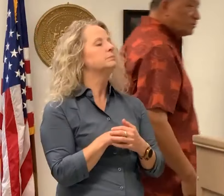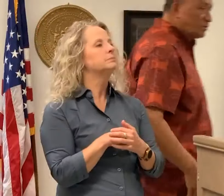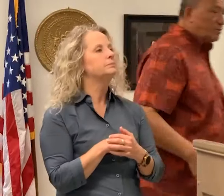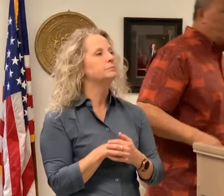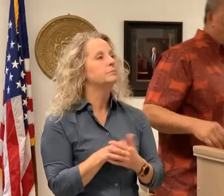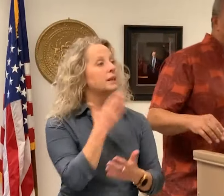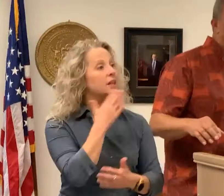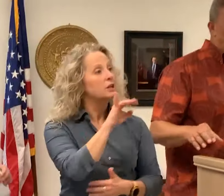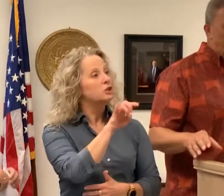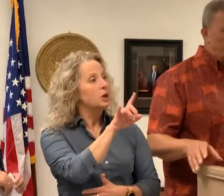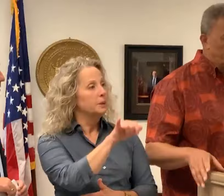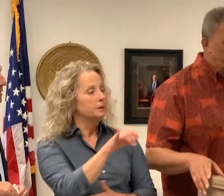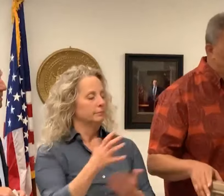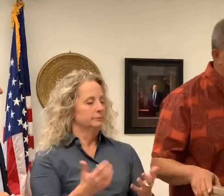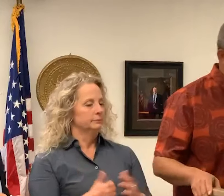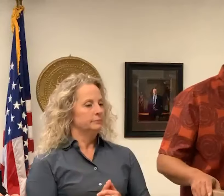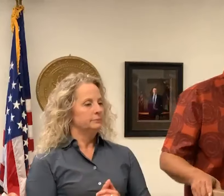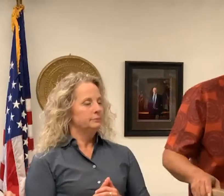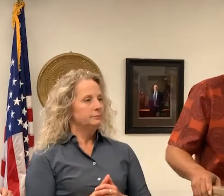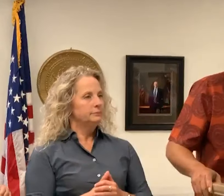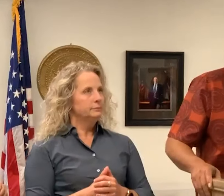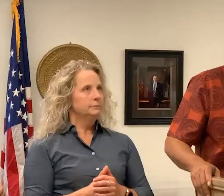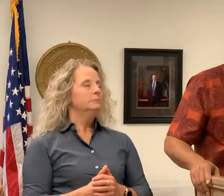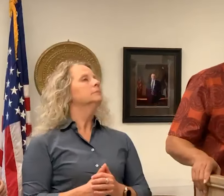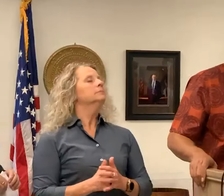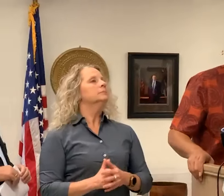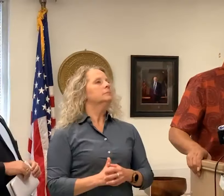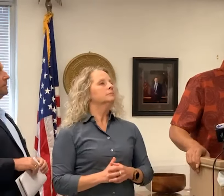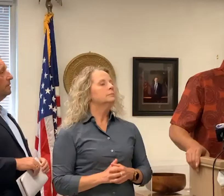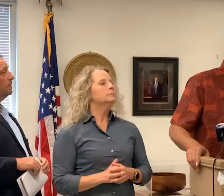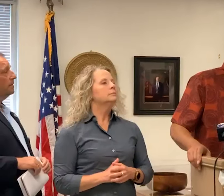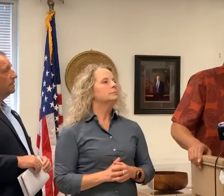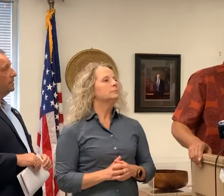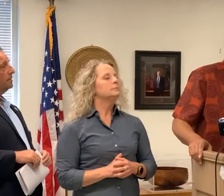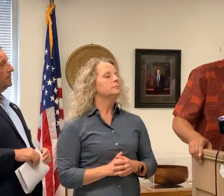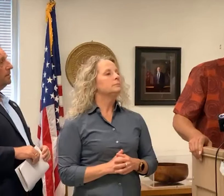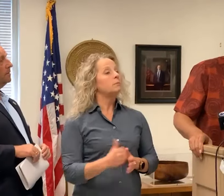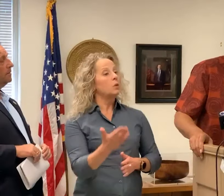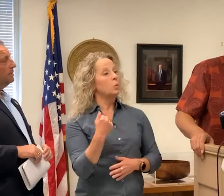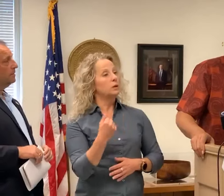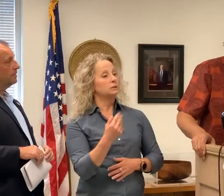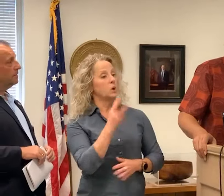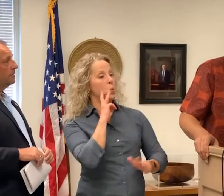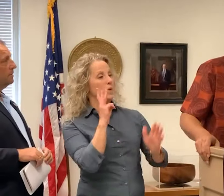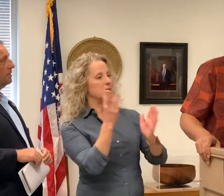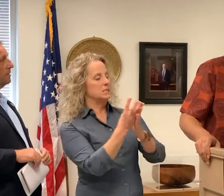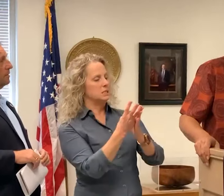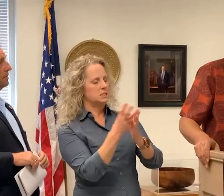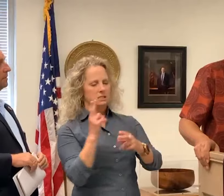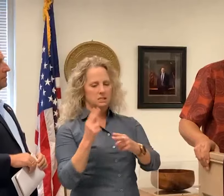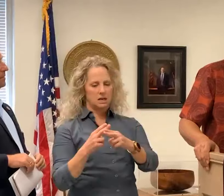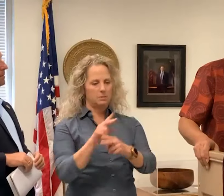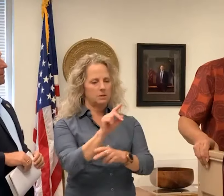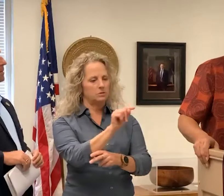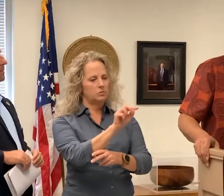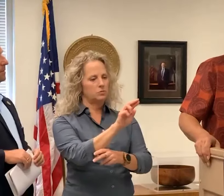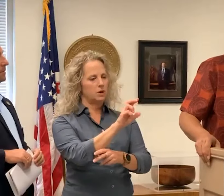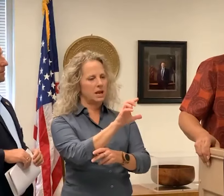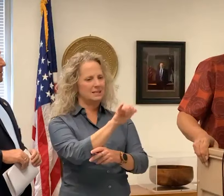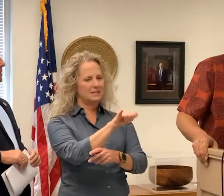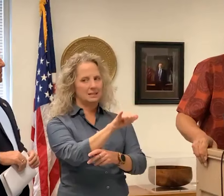Thank you, Jeremy. The only thing I can say to that is there was a witness. His name is Tracy